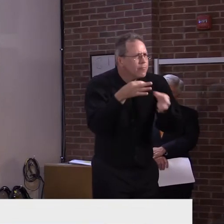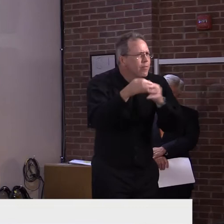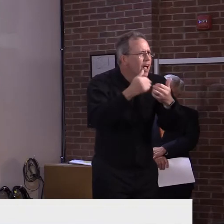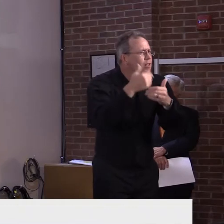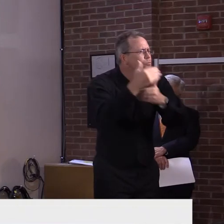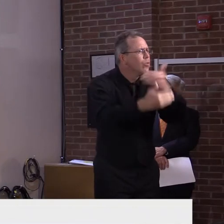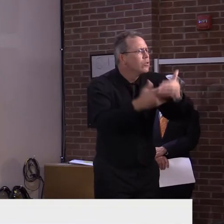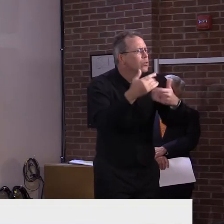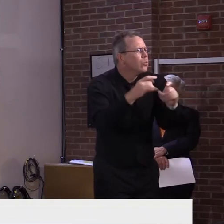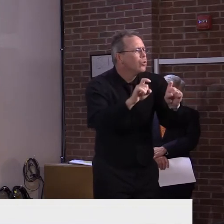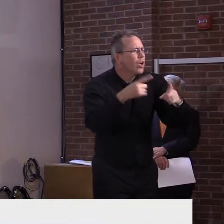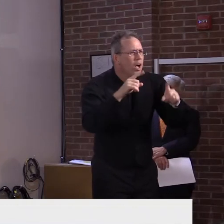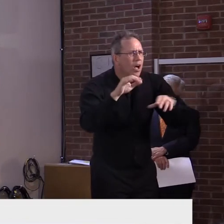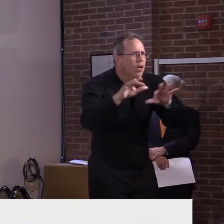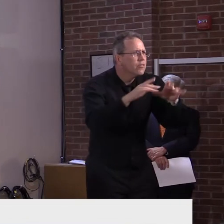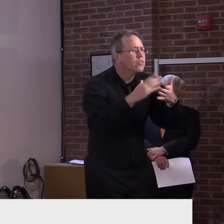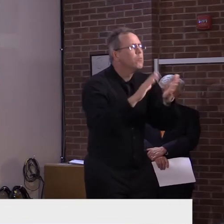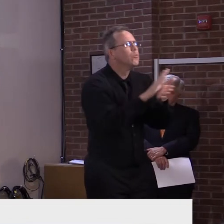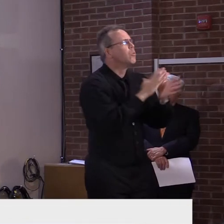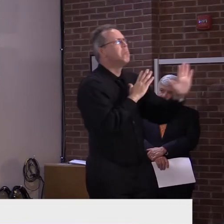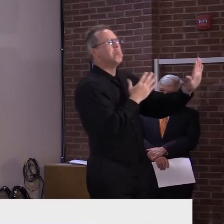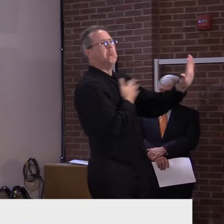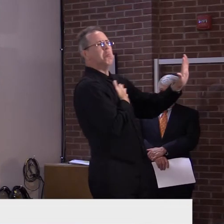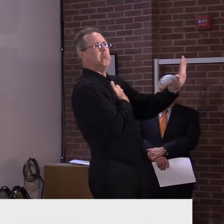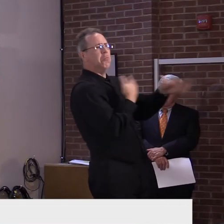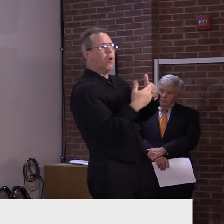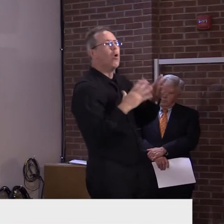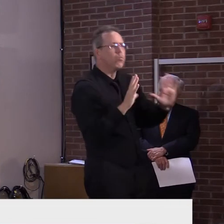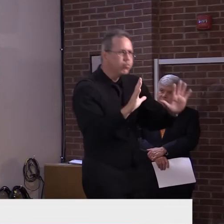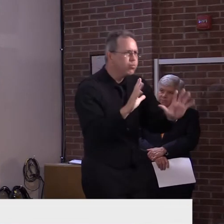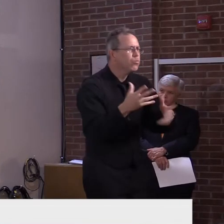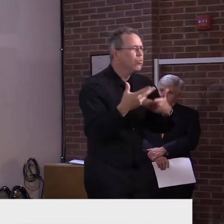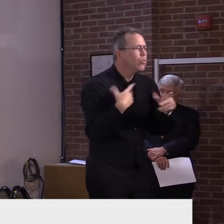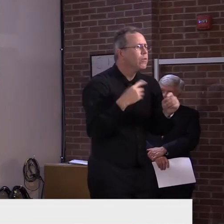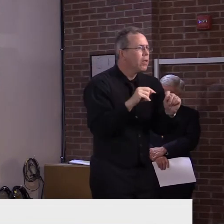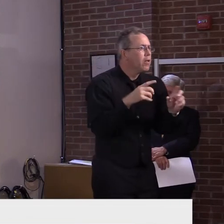participation, and the contractor has changed some of the processes from last year.